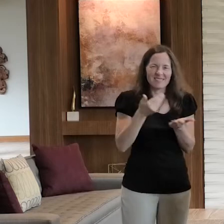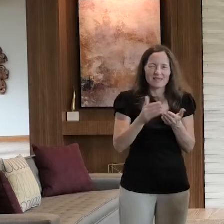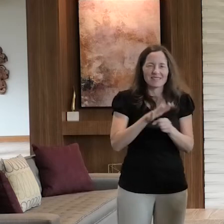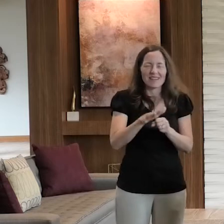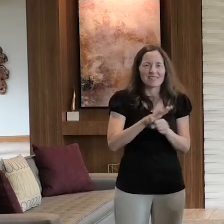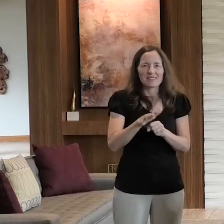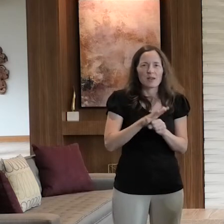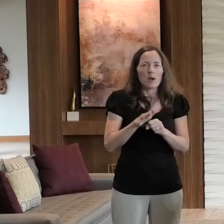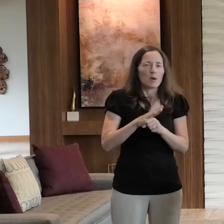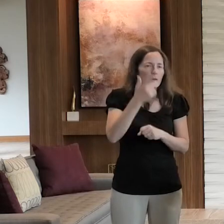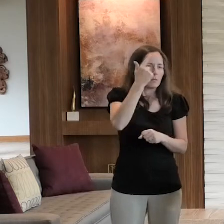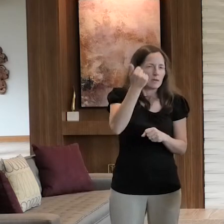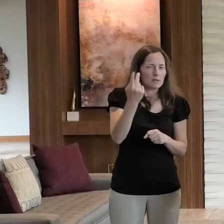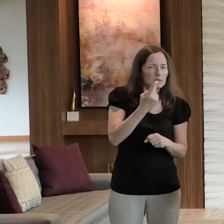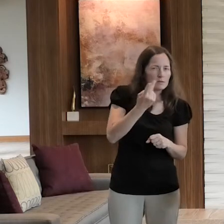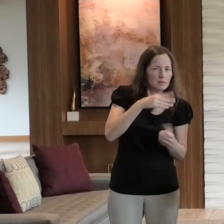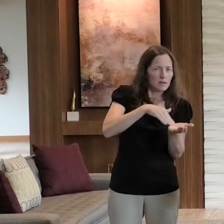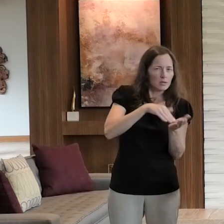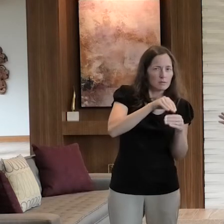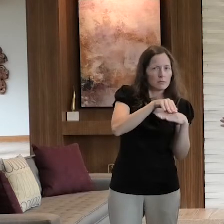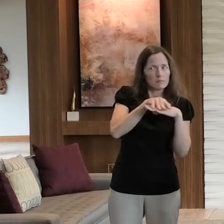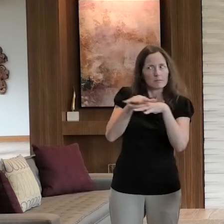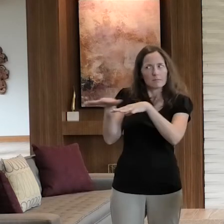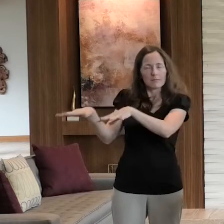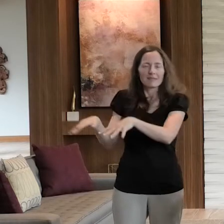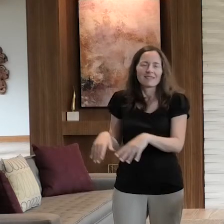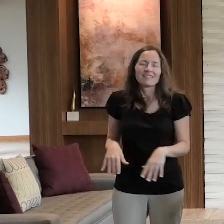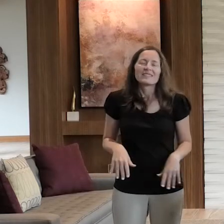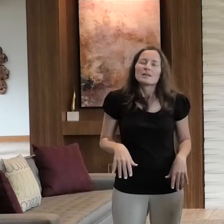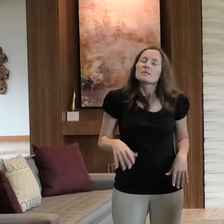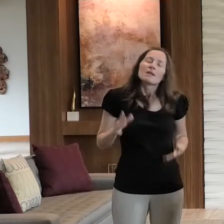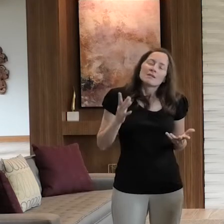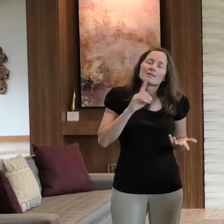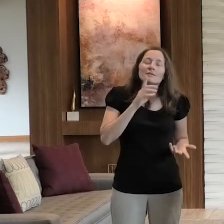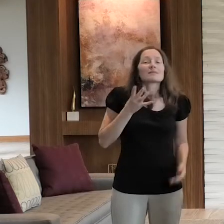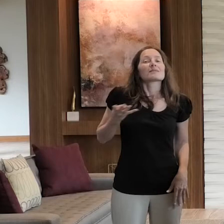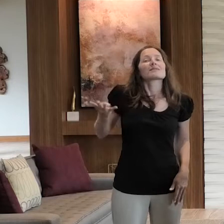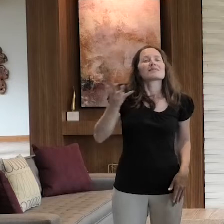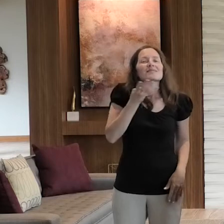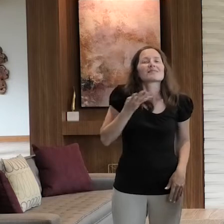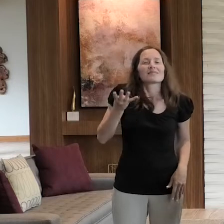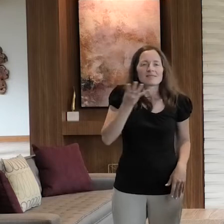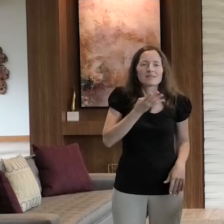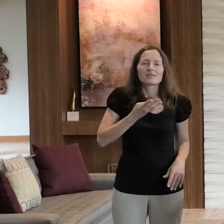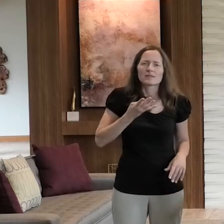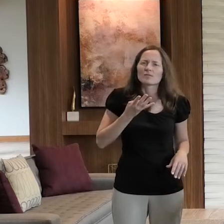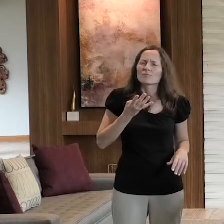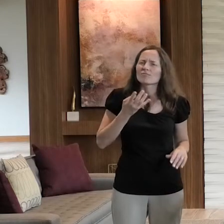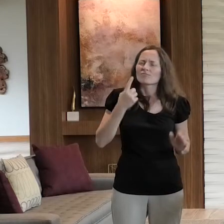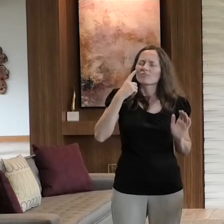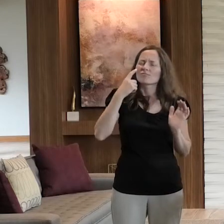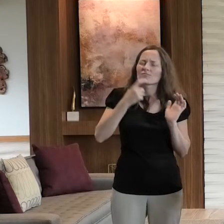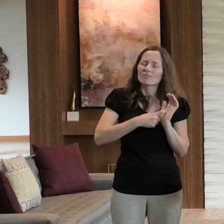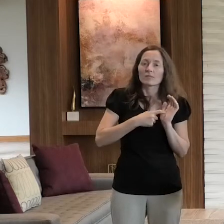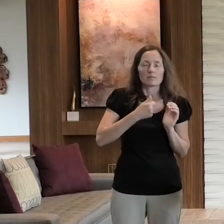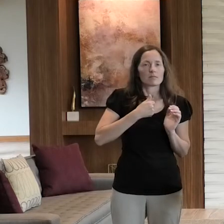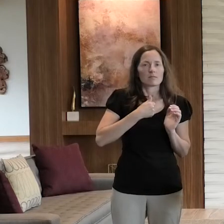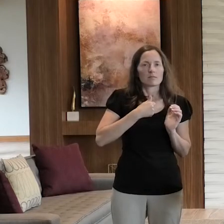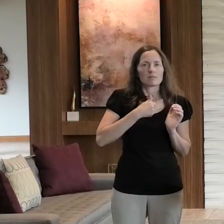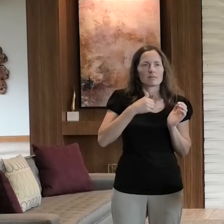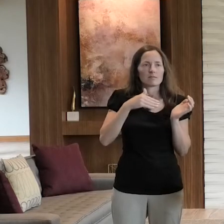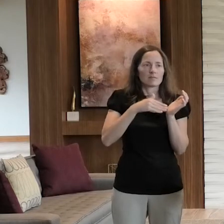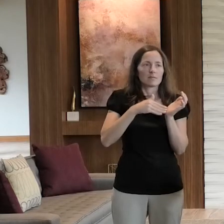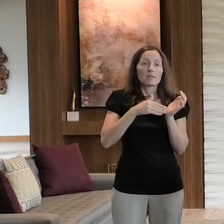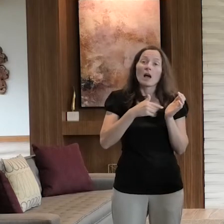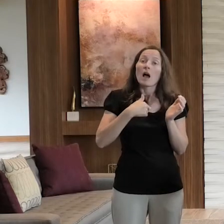District 12 here is really important, but I think again all four of us recognize, and especially those of us as physicians, and myself as a preventive